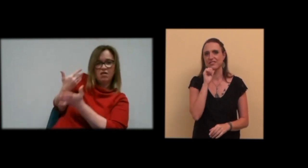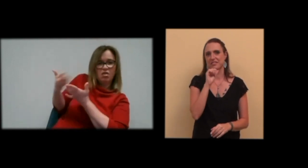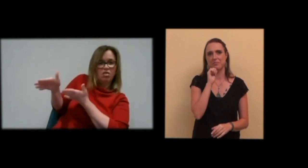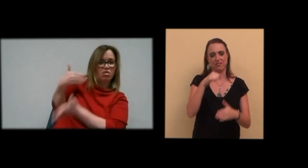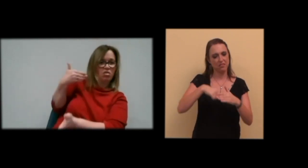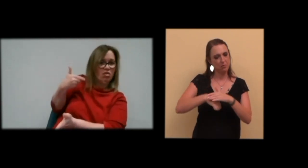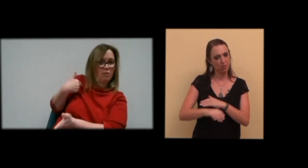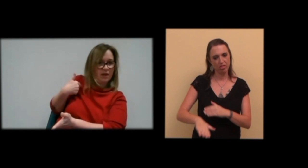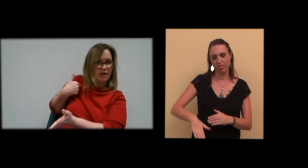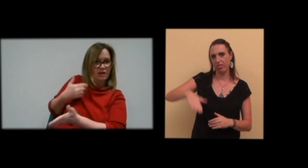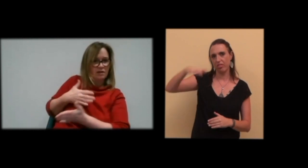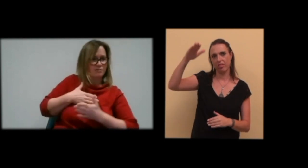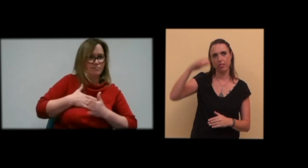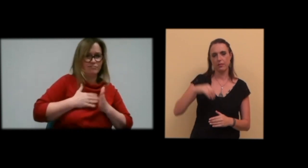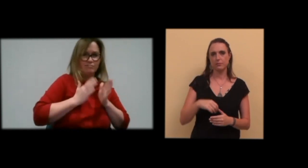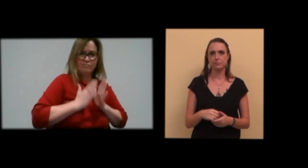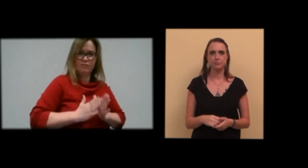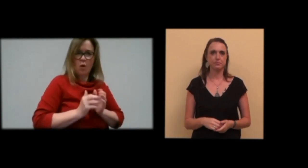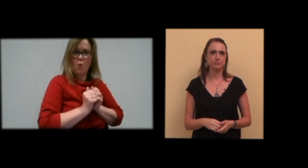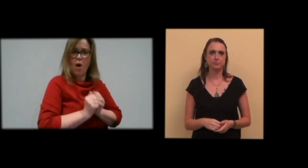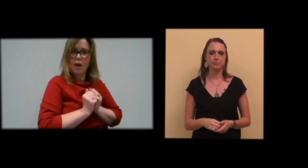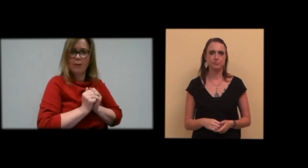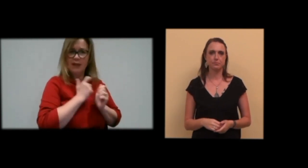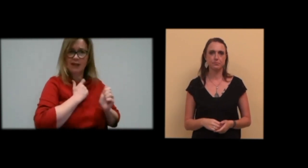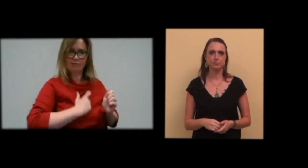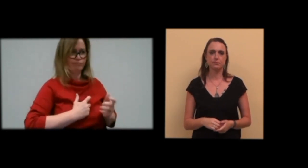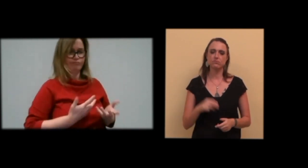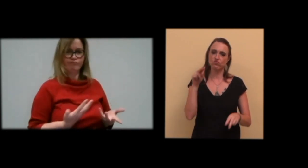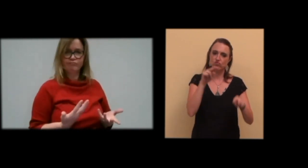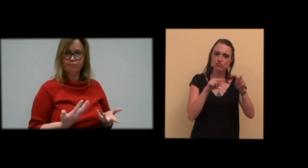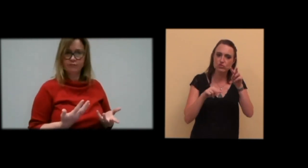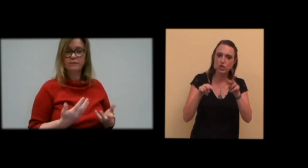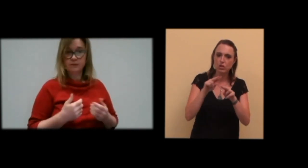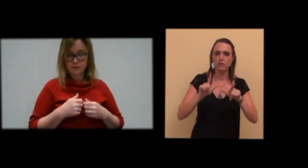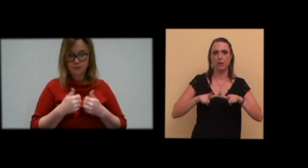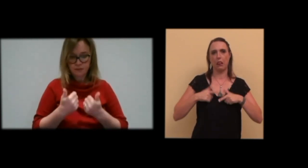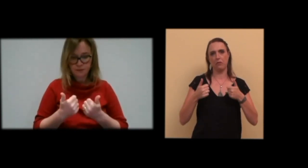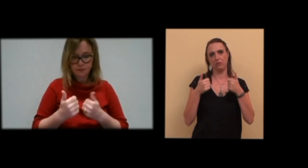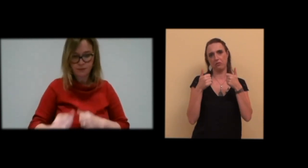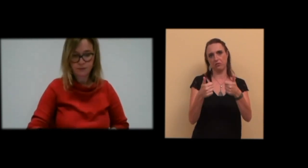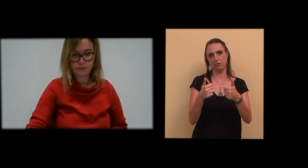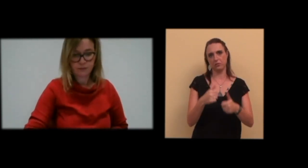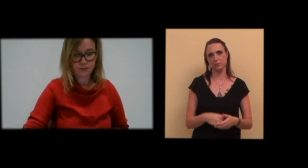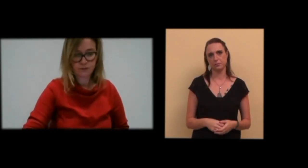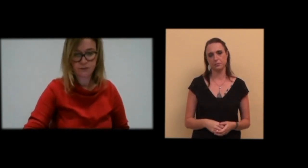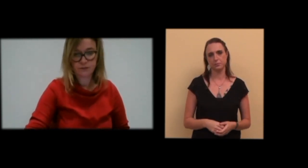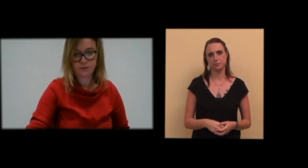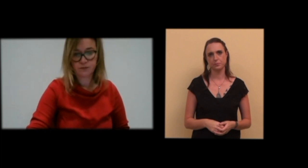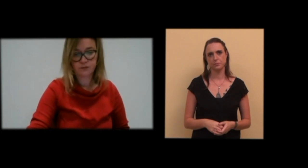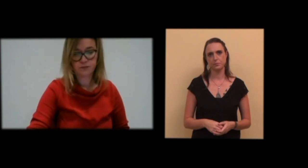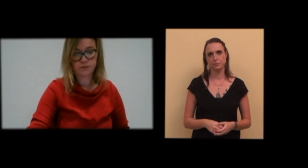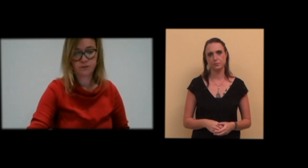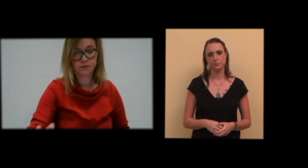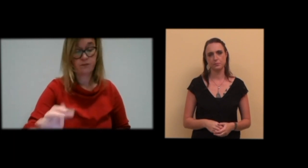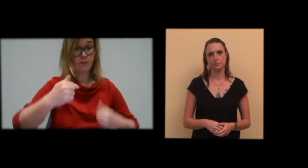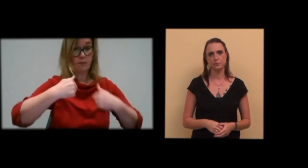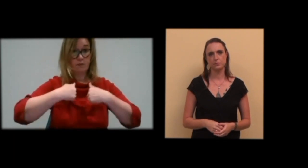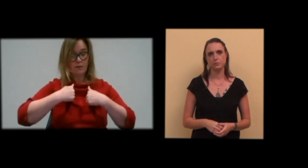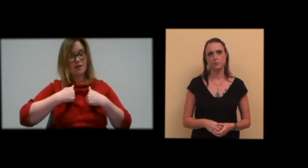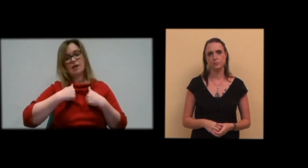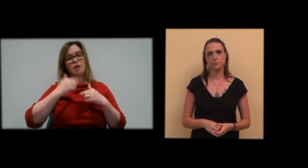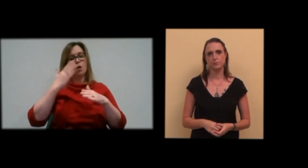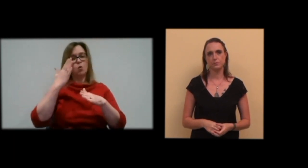So keeping them safe and trying to reduce any abuse and neglect and looking after their well-being.